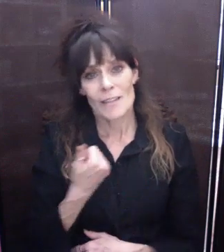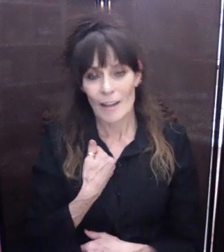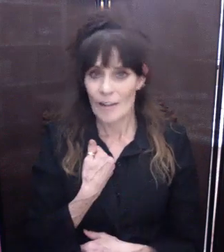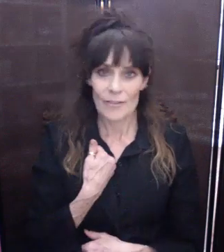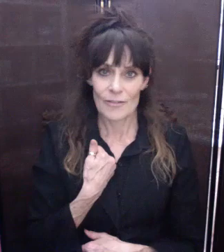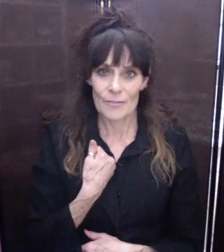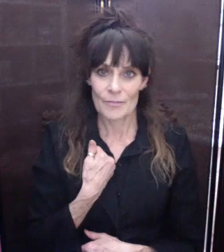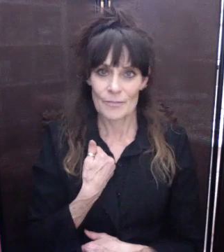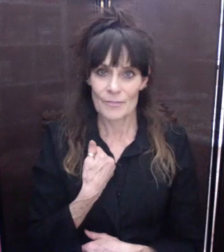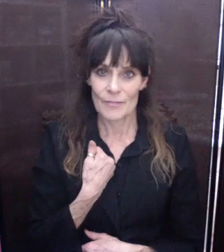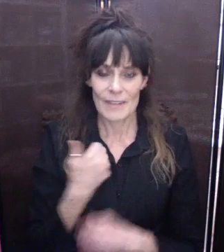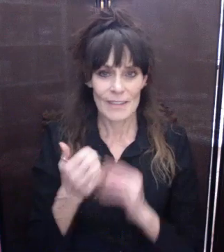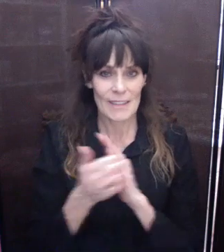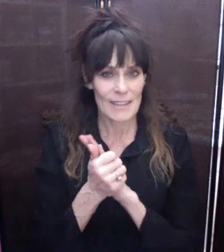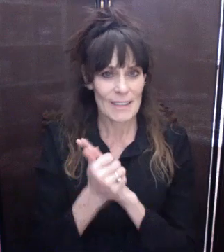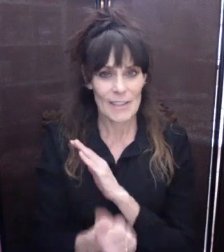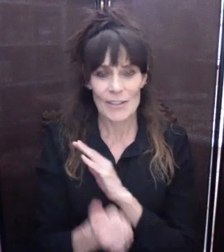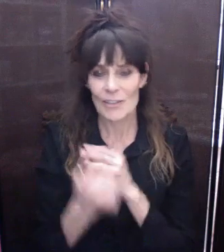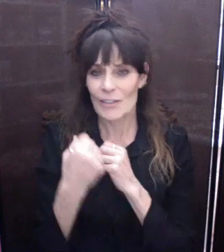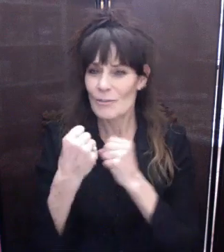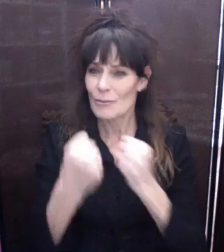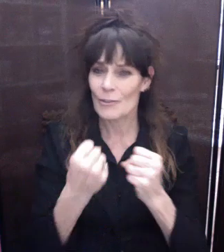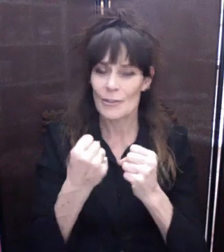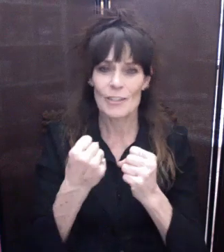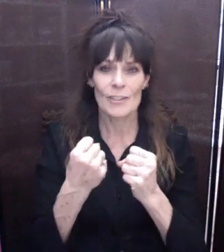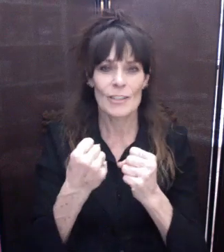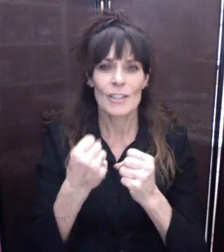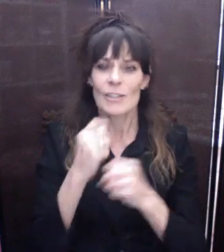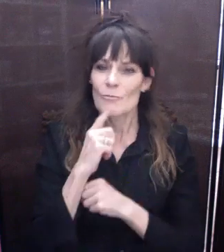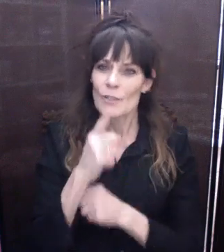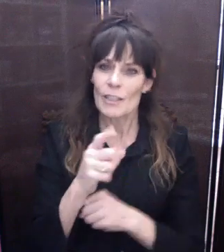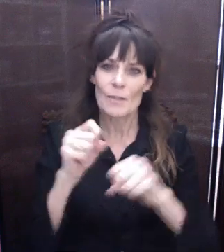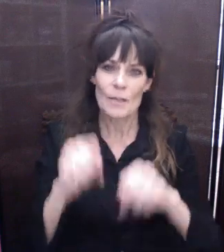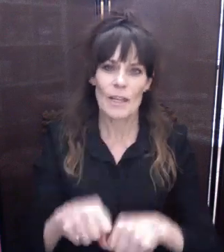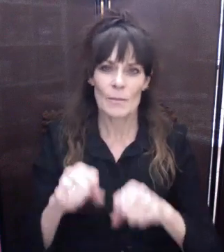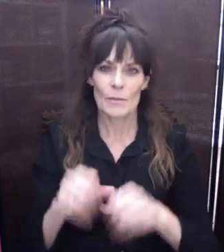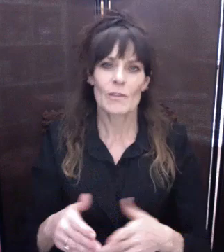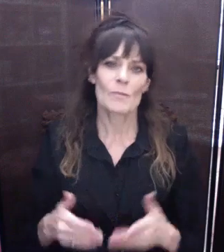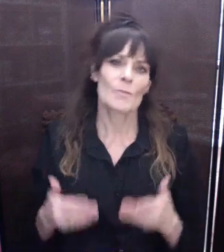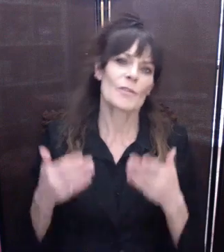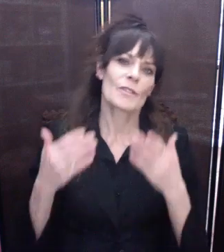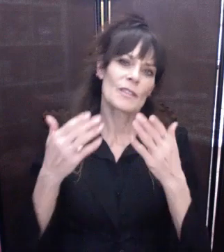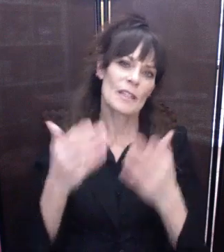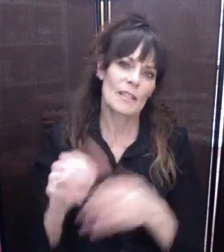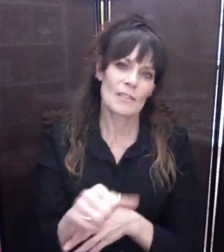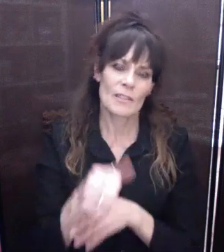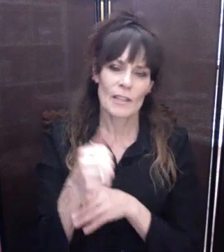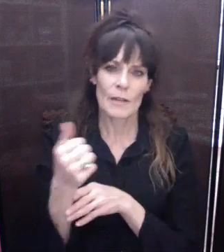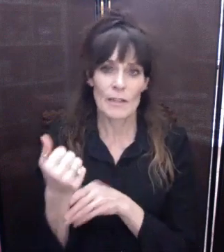The skill, the courage, the anything to really be able to present to somebody else. But with your help, with God's